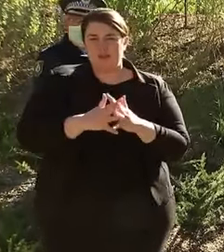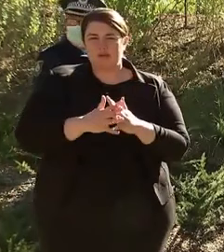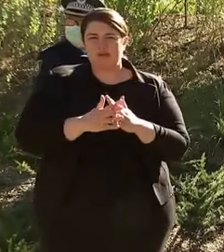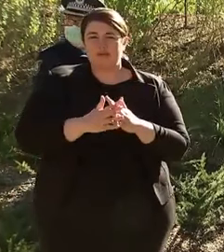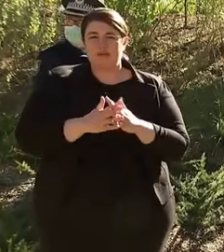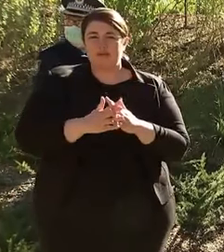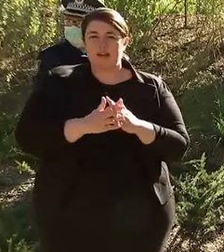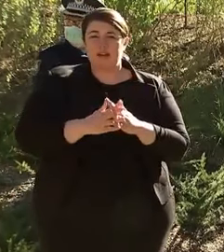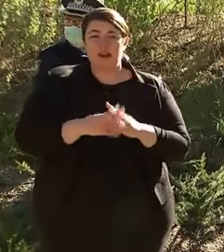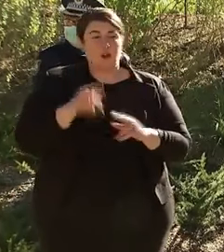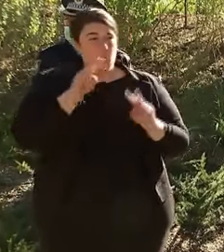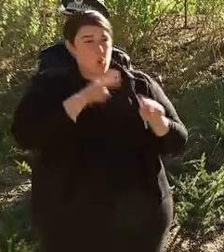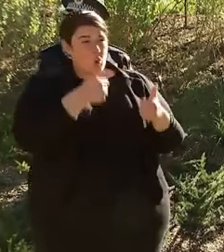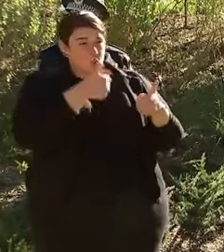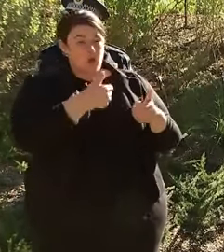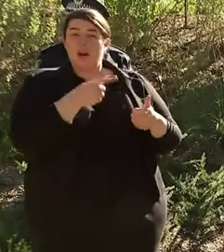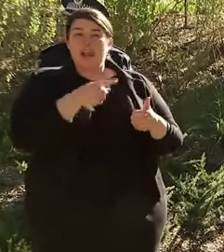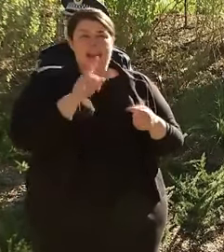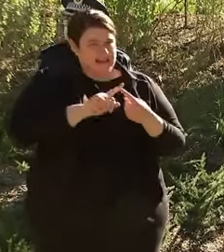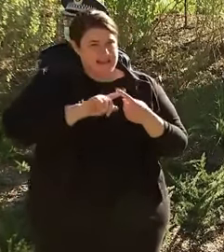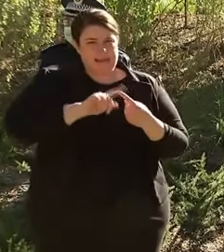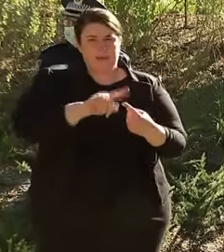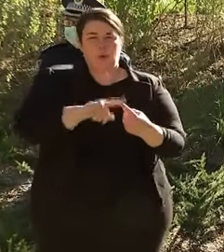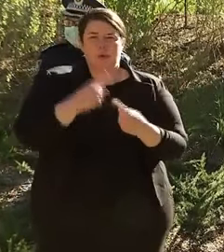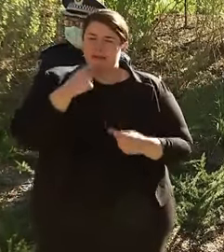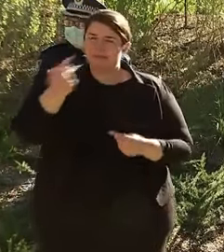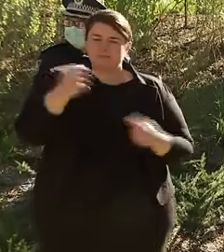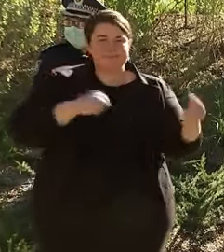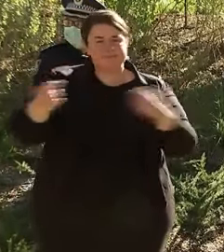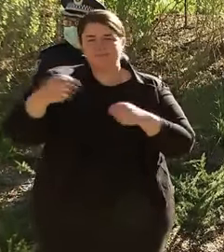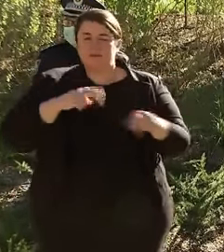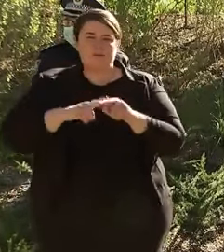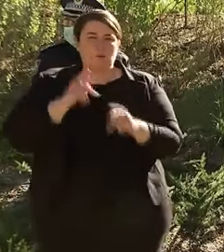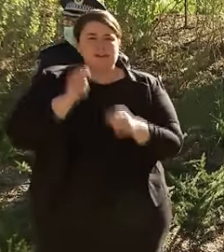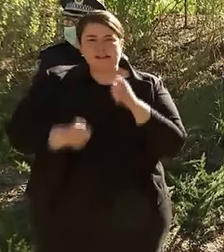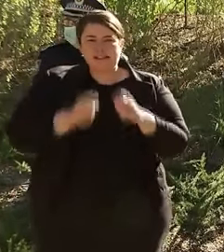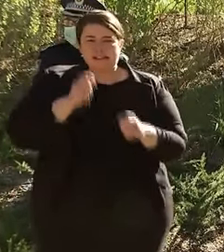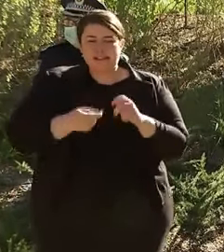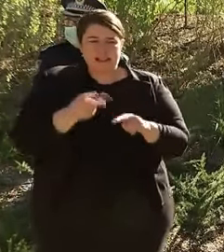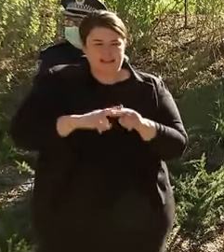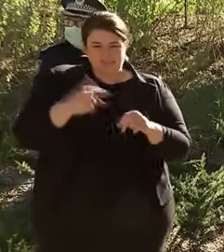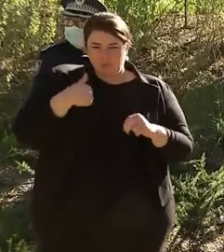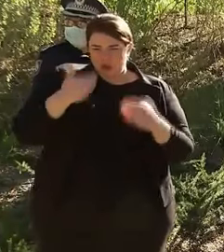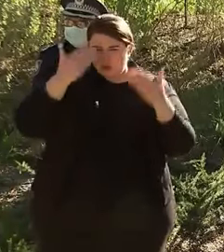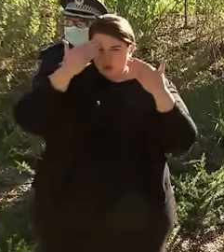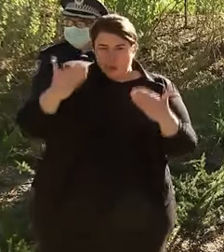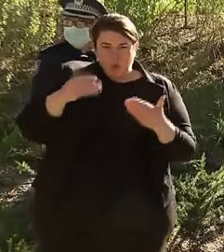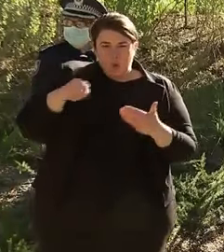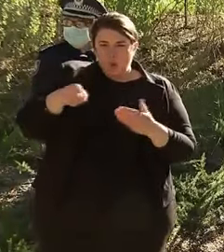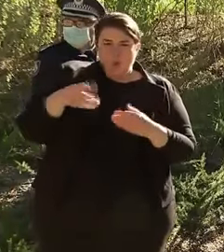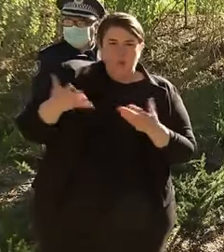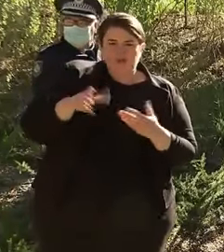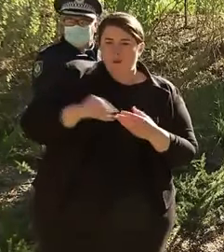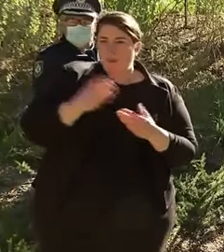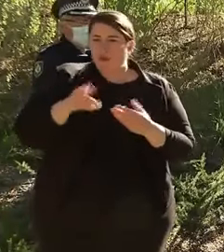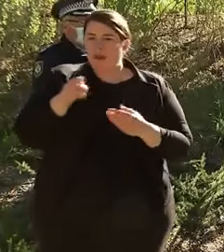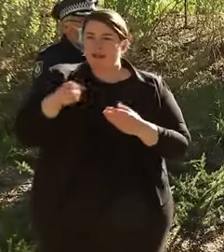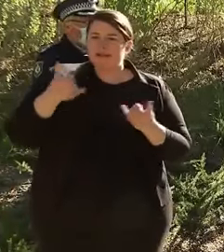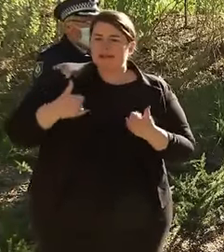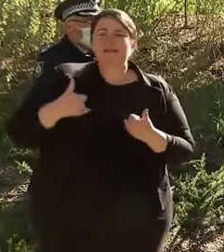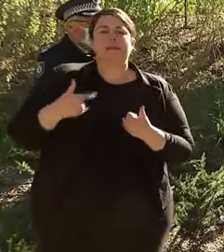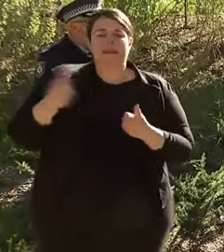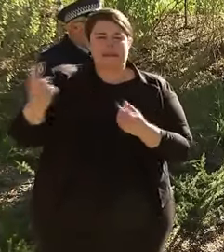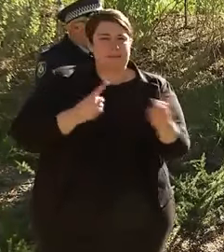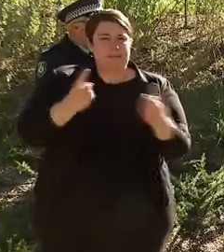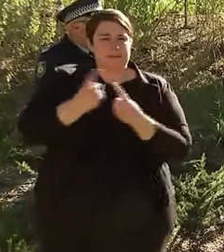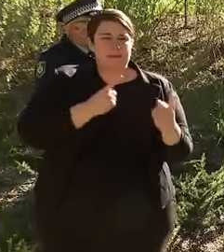those incredibly high testing rates as we flush up any unrecognised cases. We have